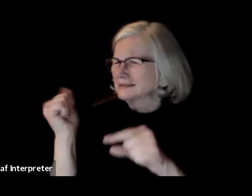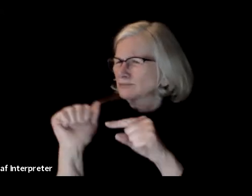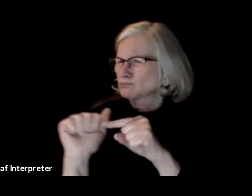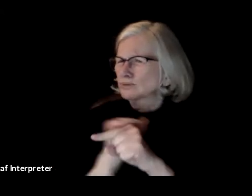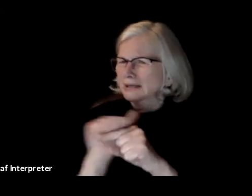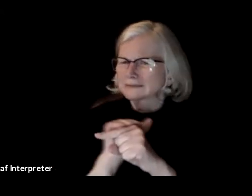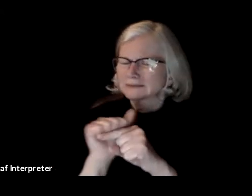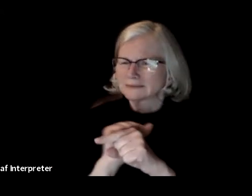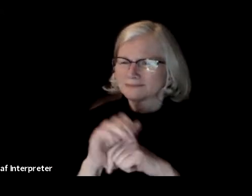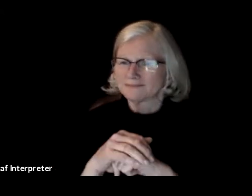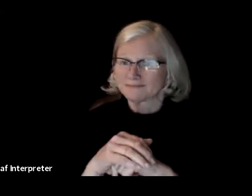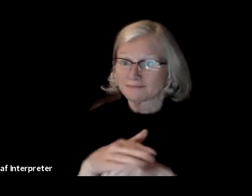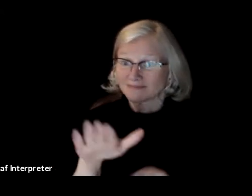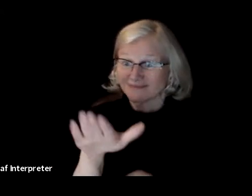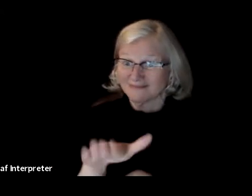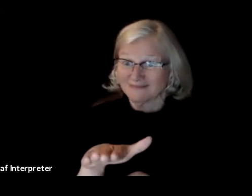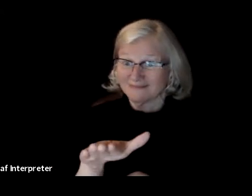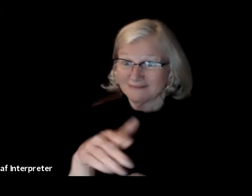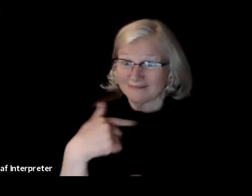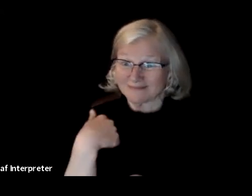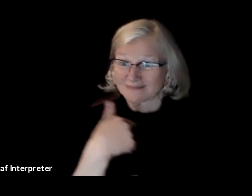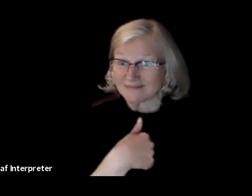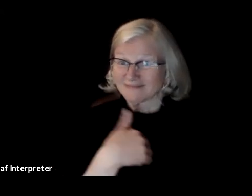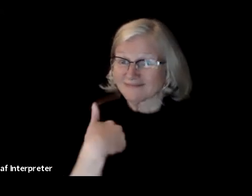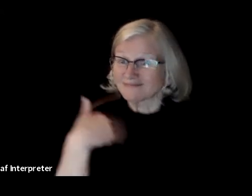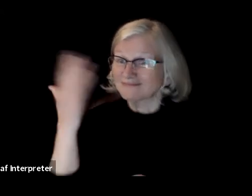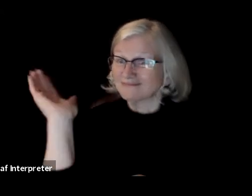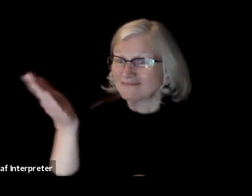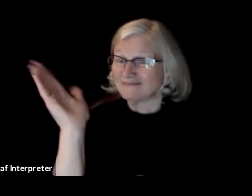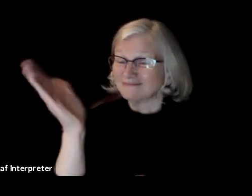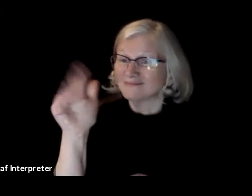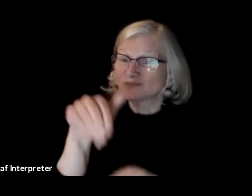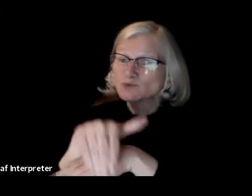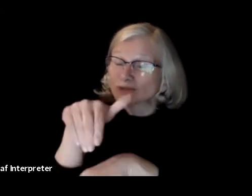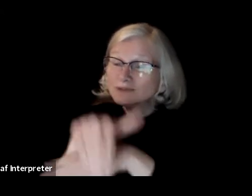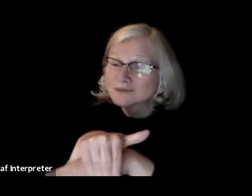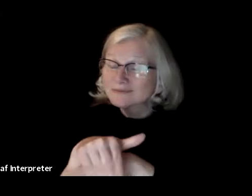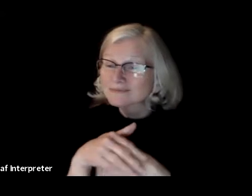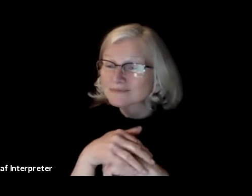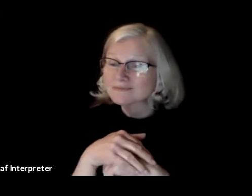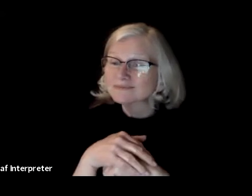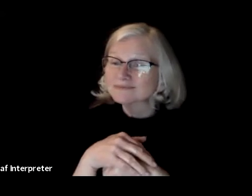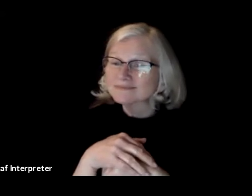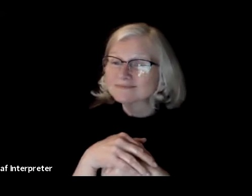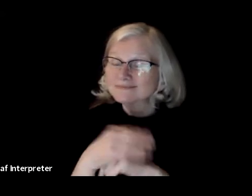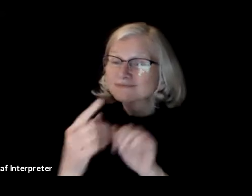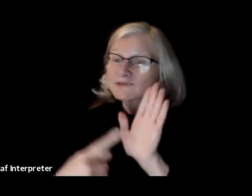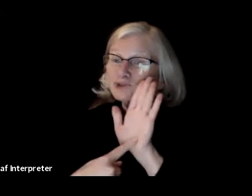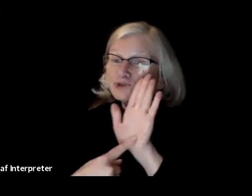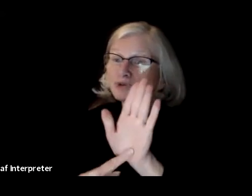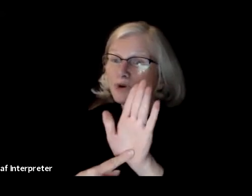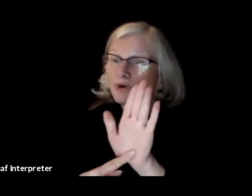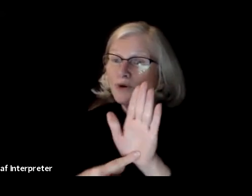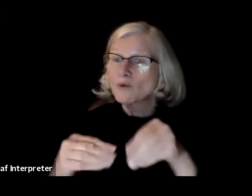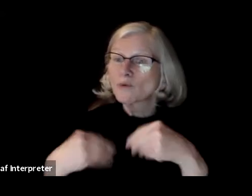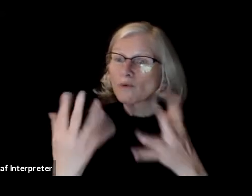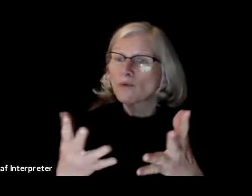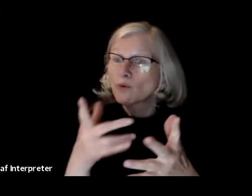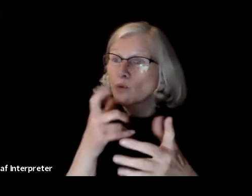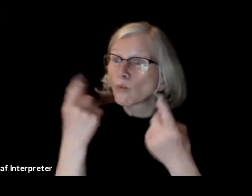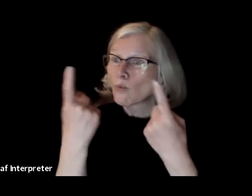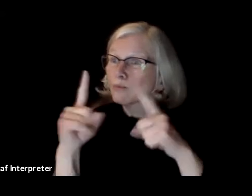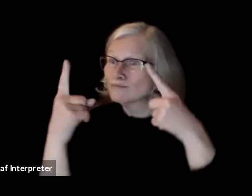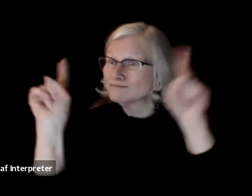being sent out from featuring those providers that have had such a high success rate. We believe this education is